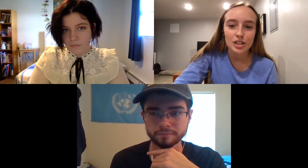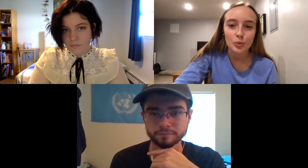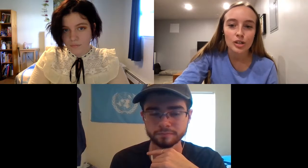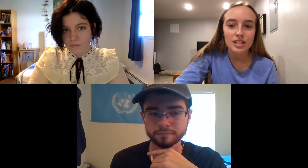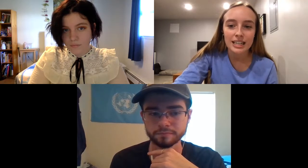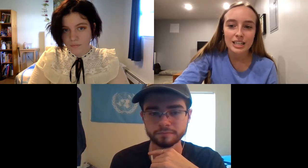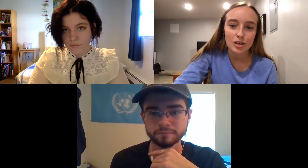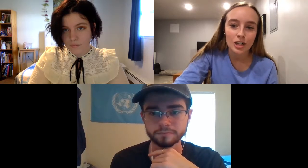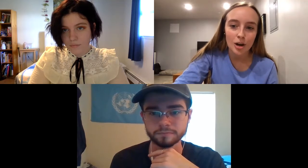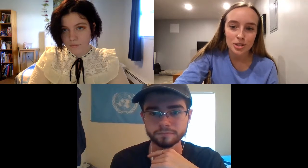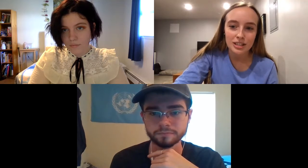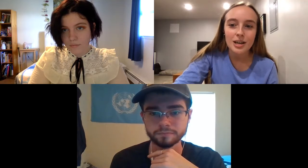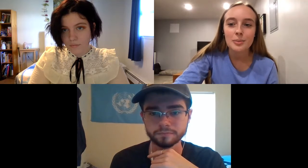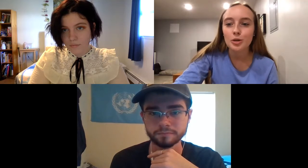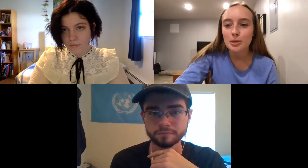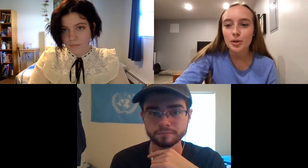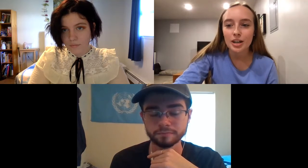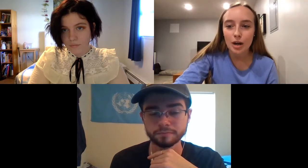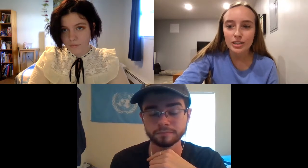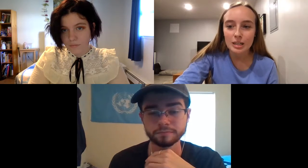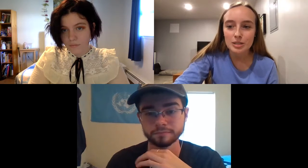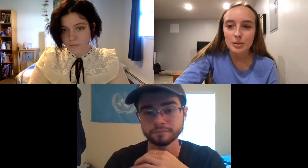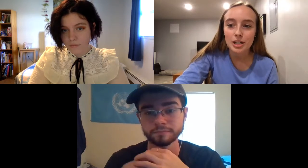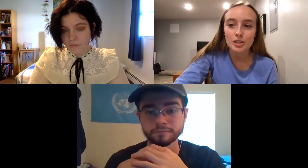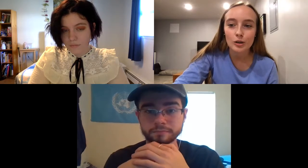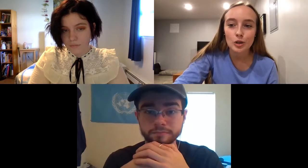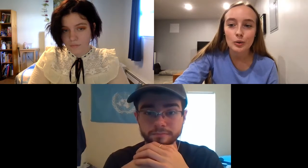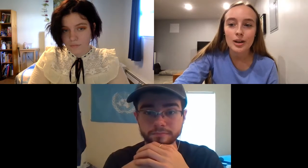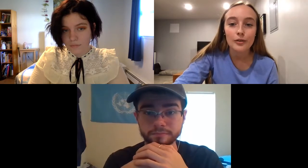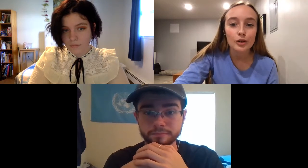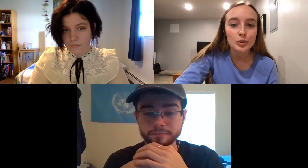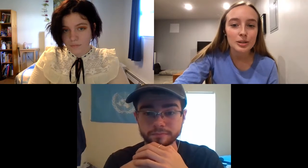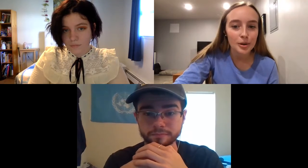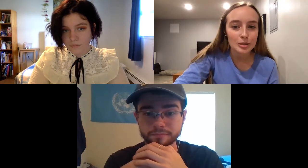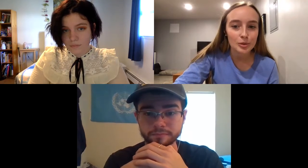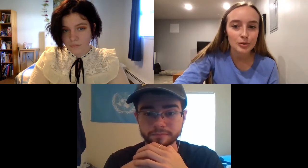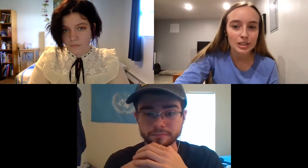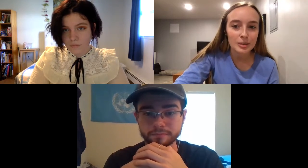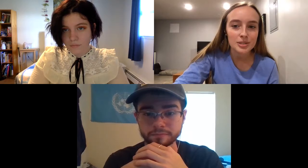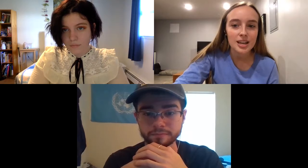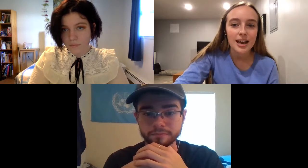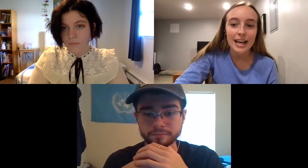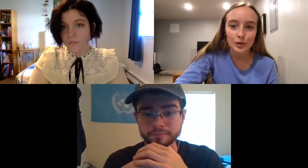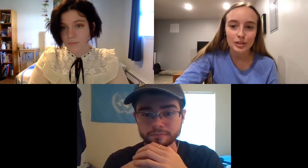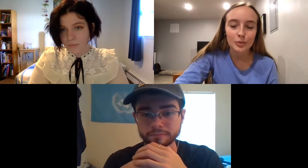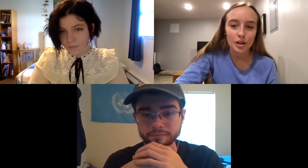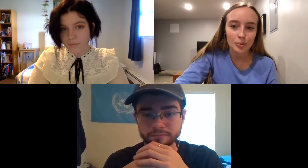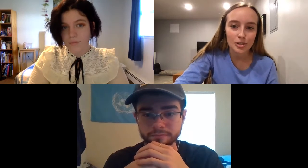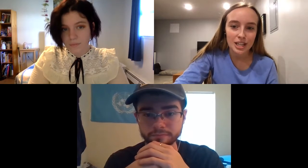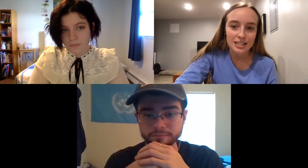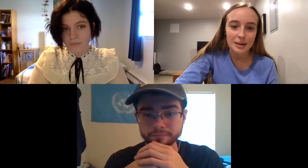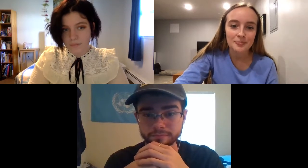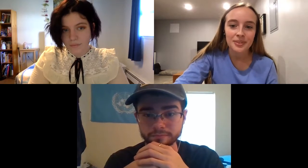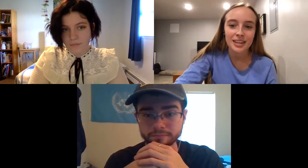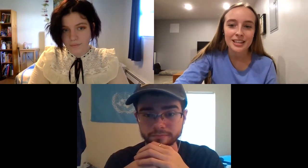conversation where signing is not an option. Most people cannot read lips, but it is also virtually impossible to read lips accurately 100